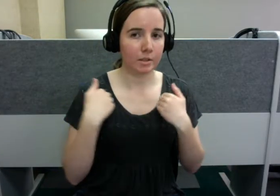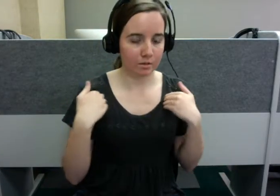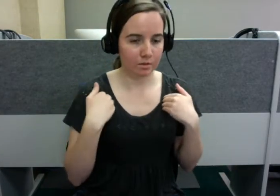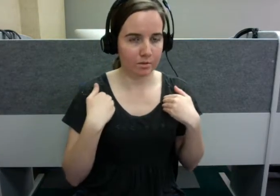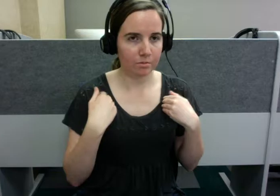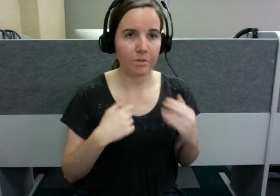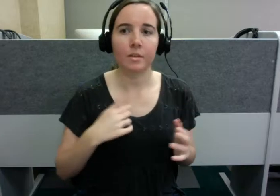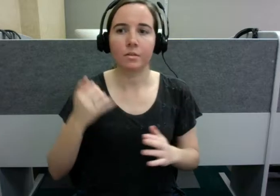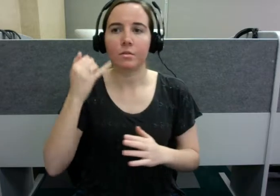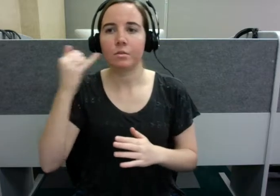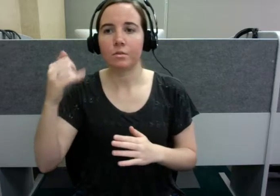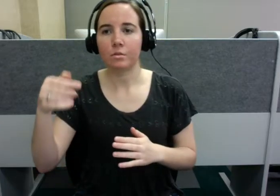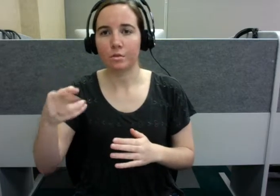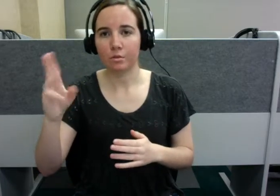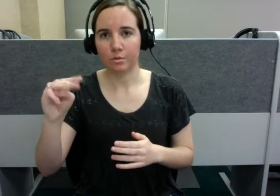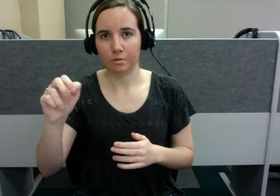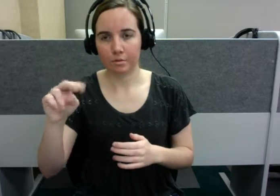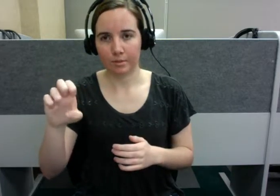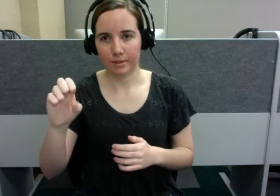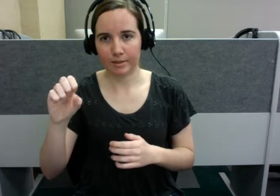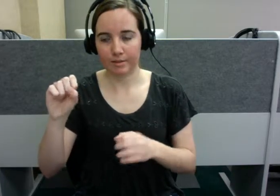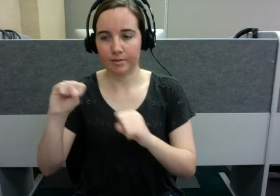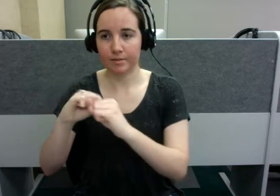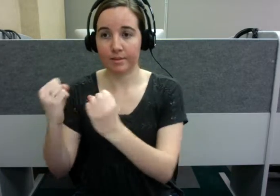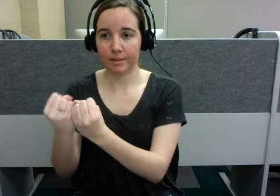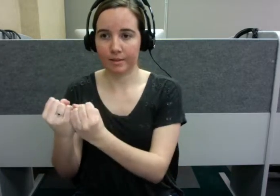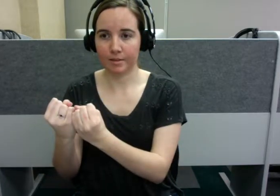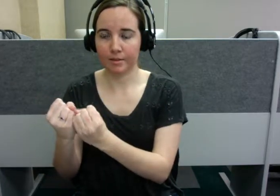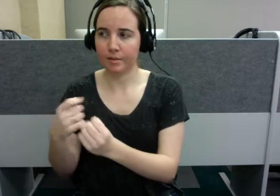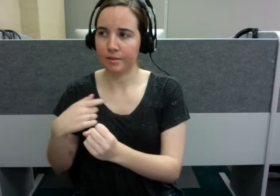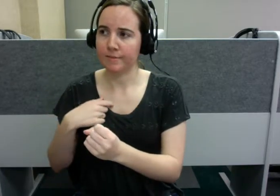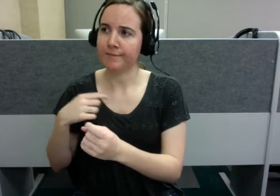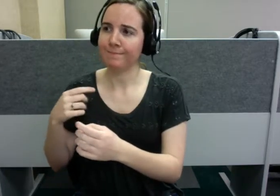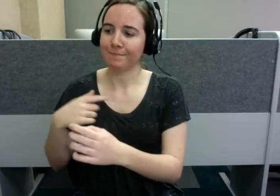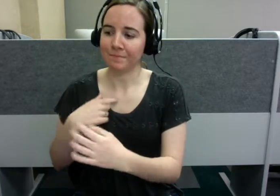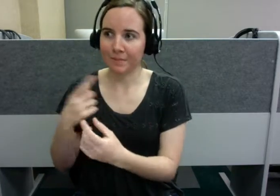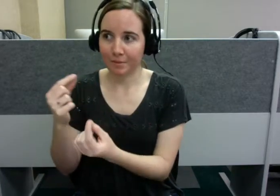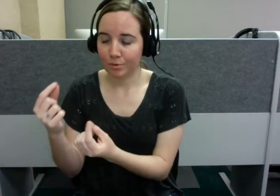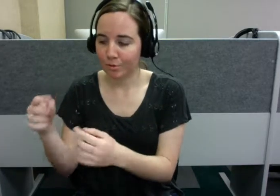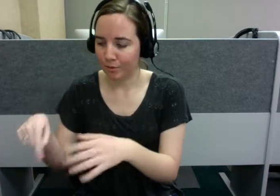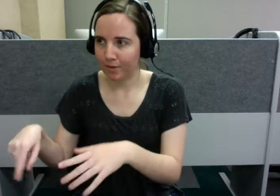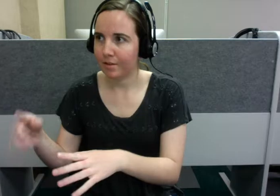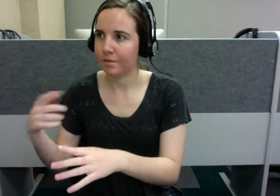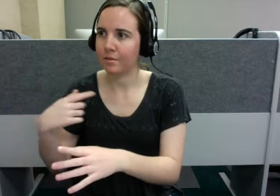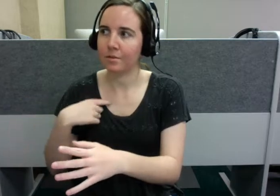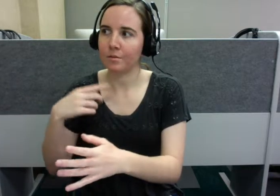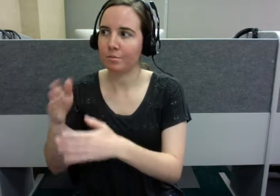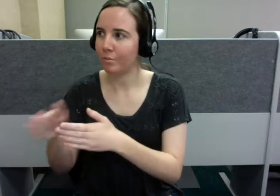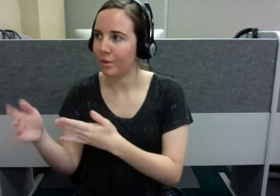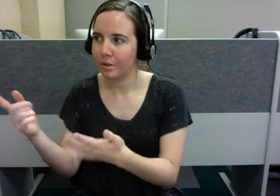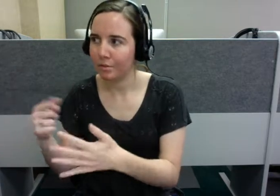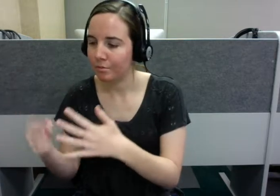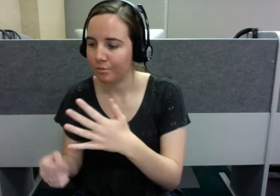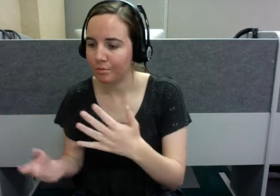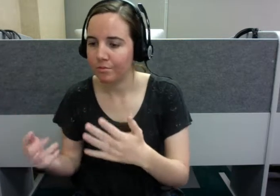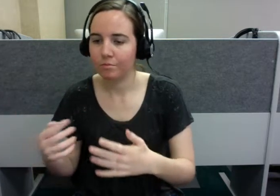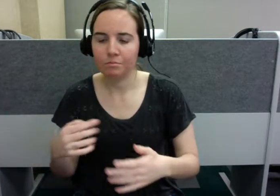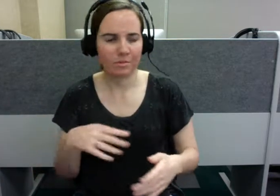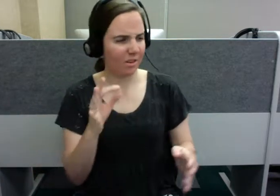I call the Humane Society and I say, look, I'm going to be castrating some lambs. Can you tell me the deal? And they're like, yeah, it's pretty straightforward. They use